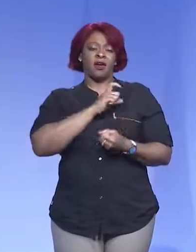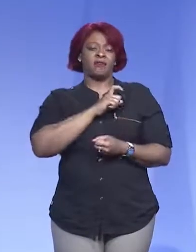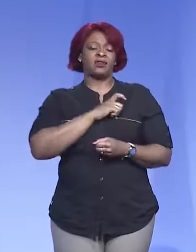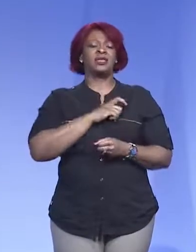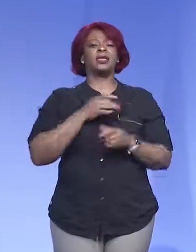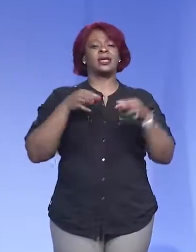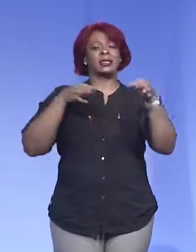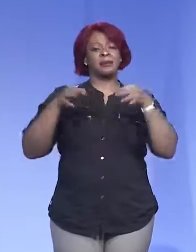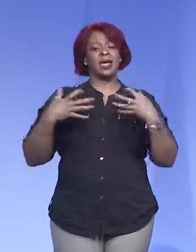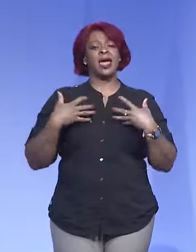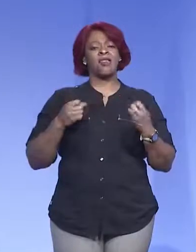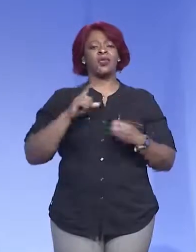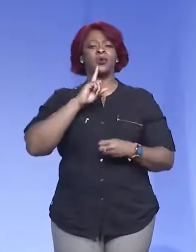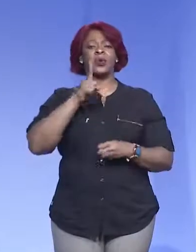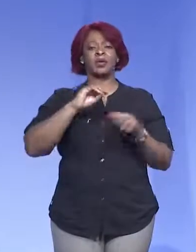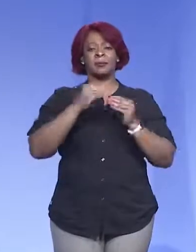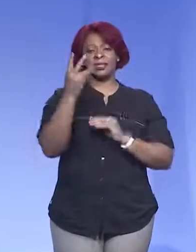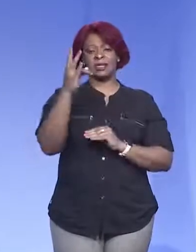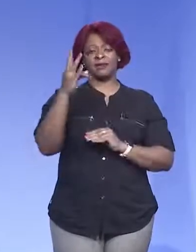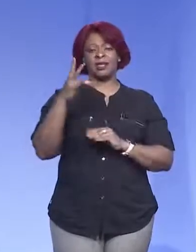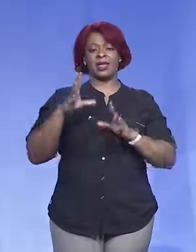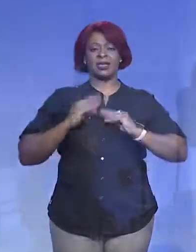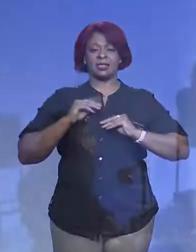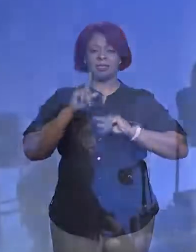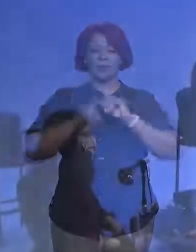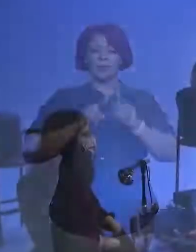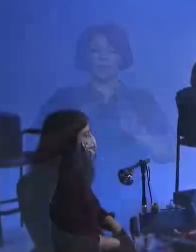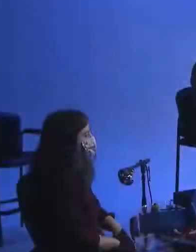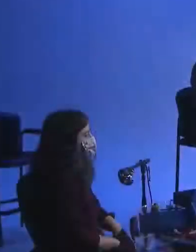17 and take questions.